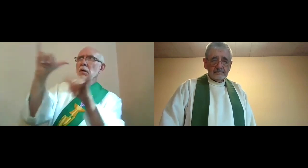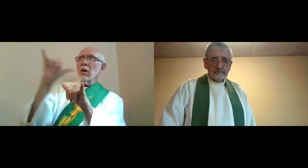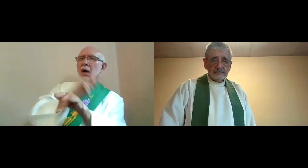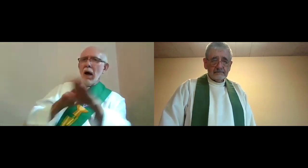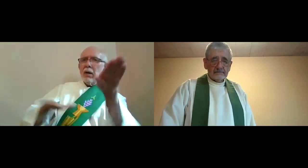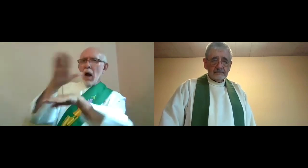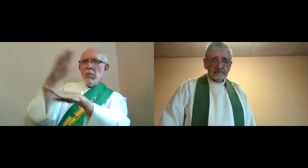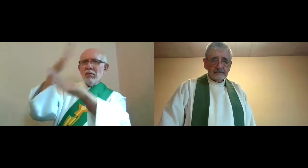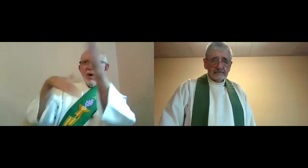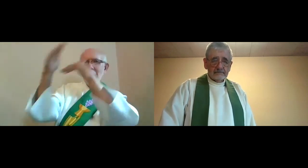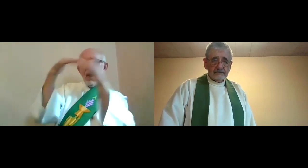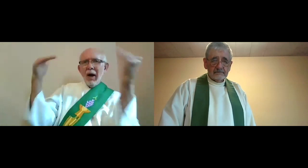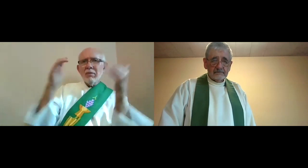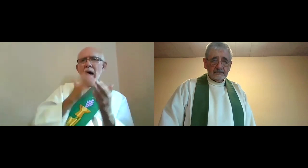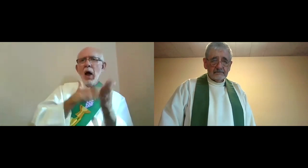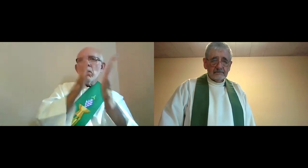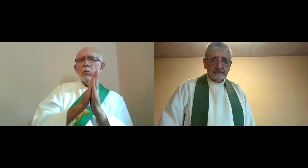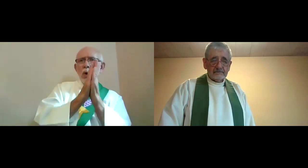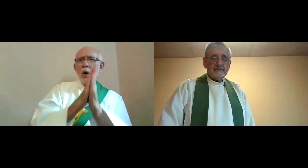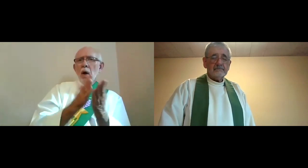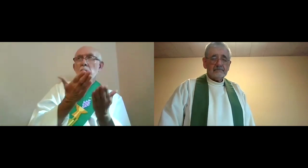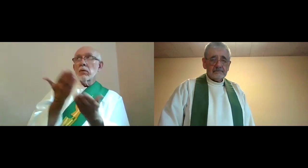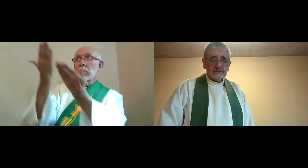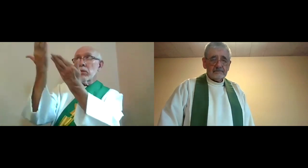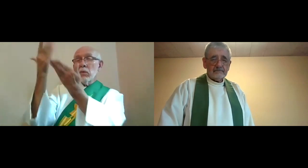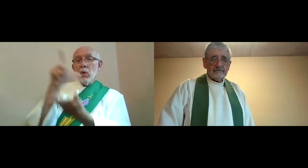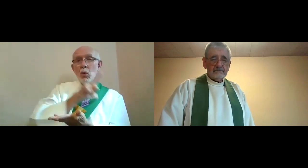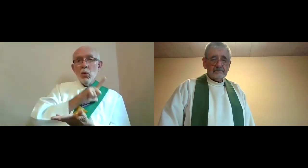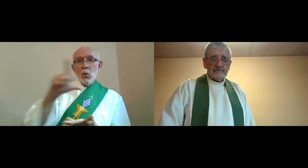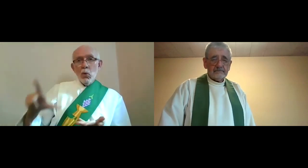so that we may live in one communion